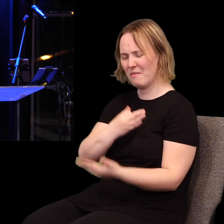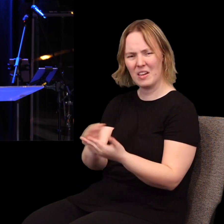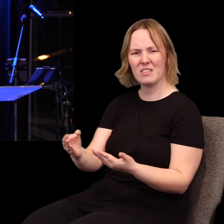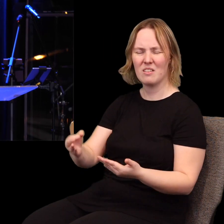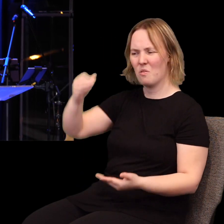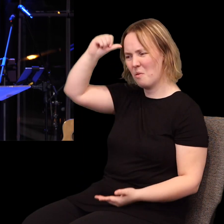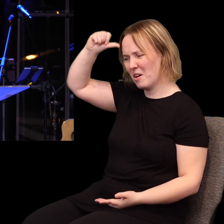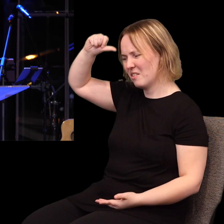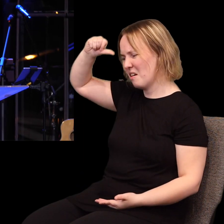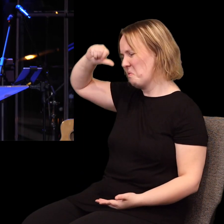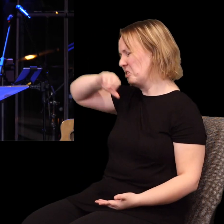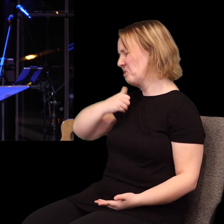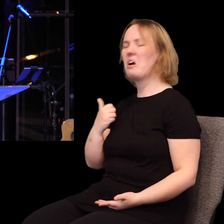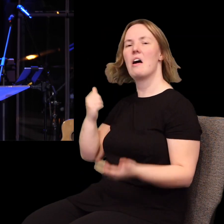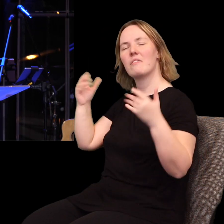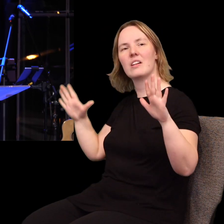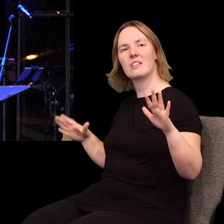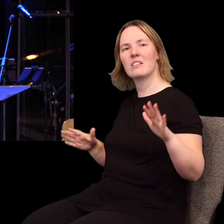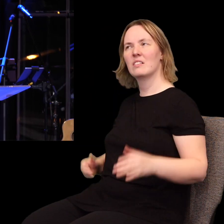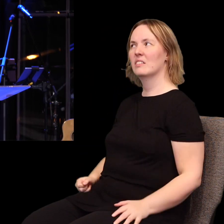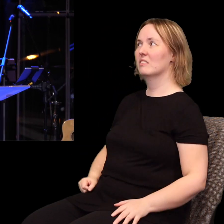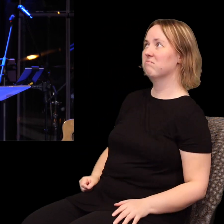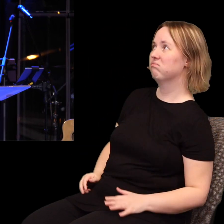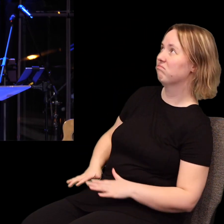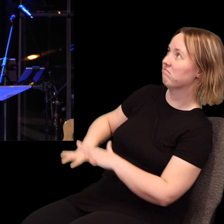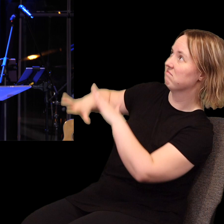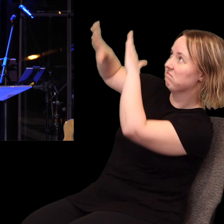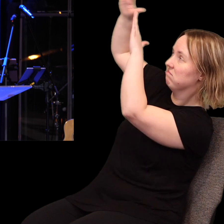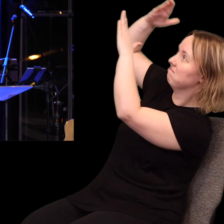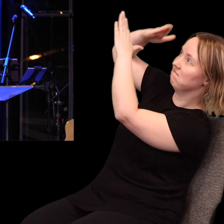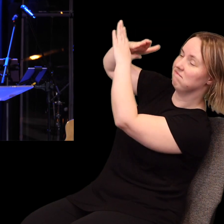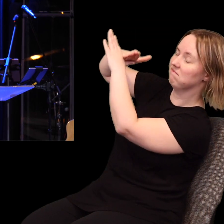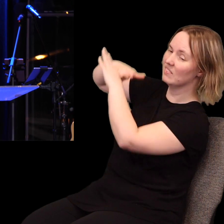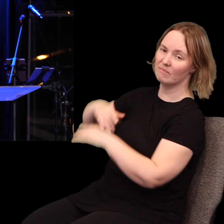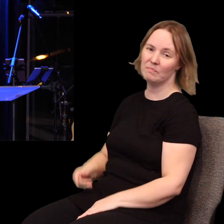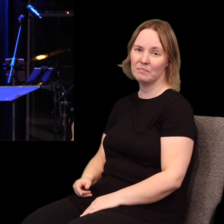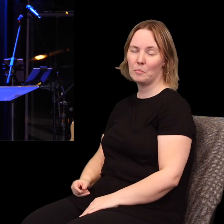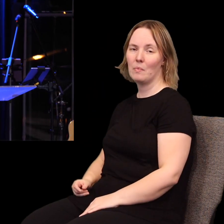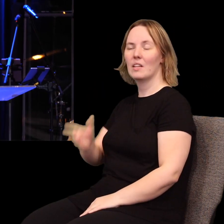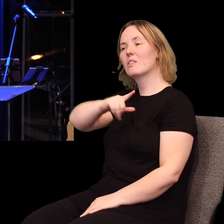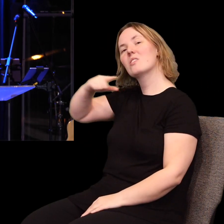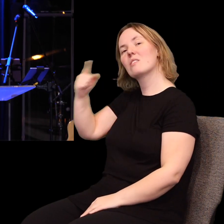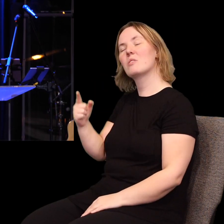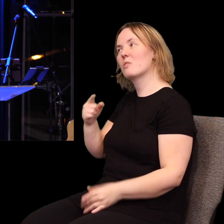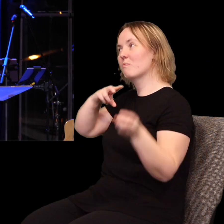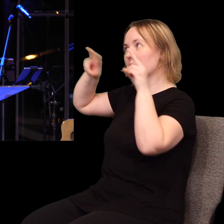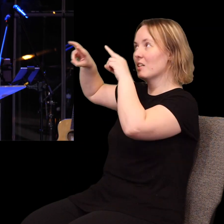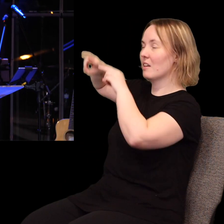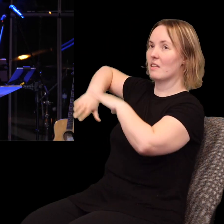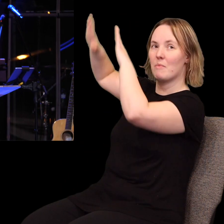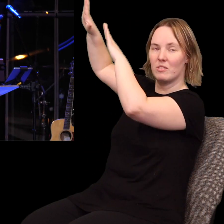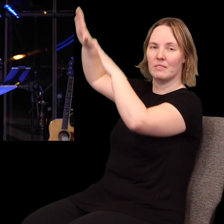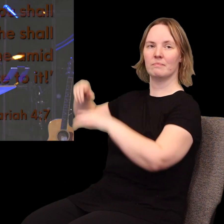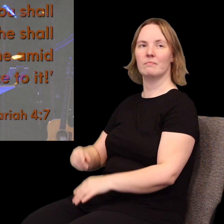or a reminder of what's incomplete. That becomes a mountain to us. And the Lord says, I want you to look at that